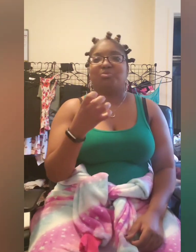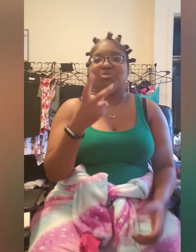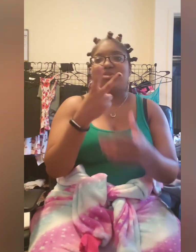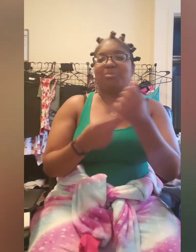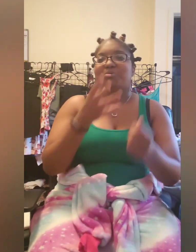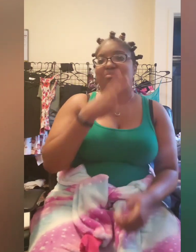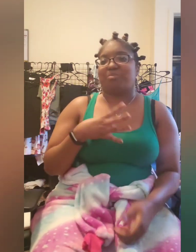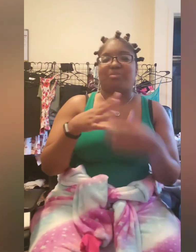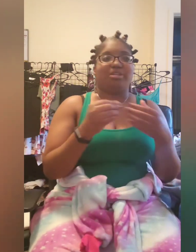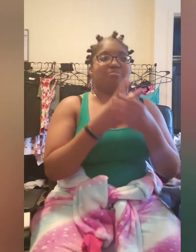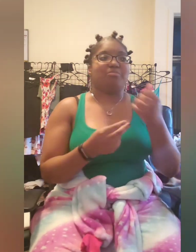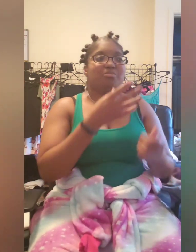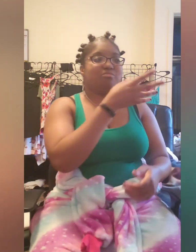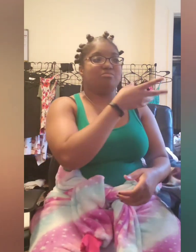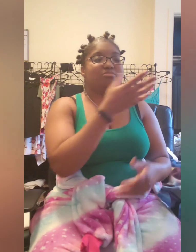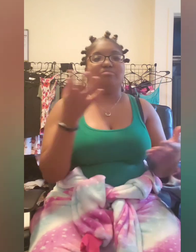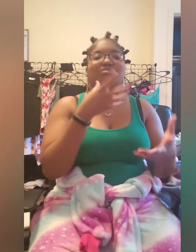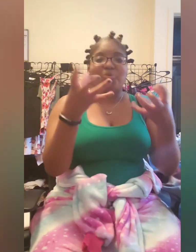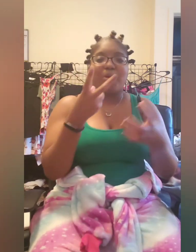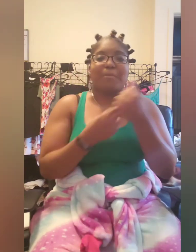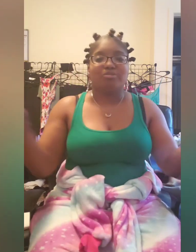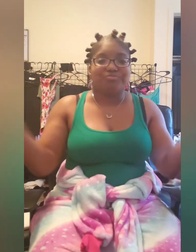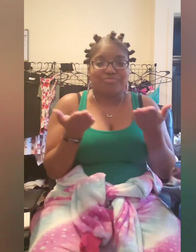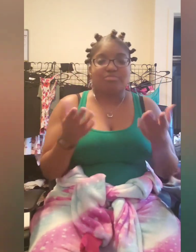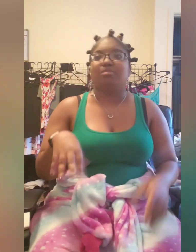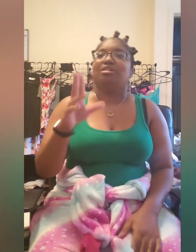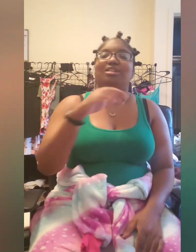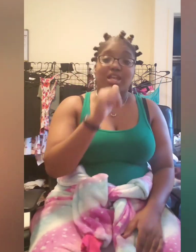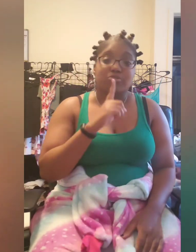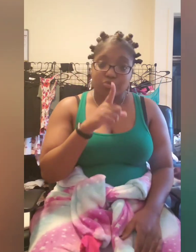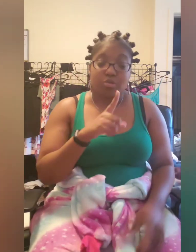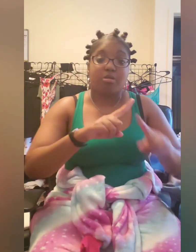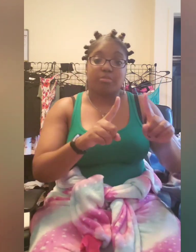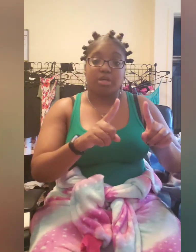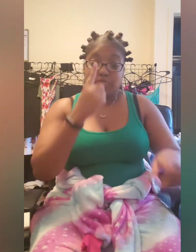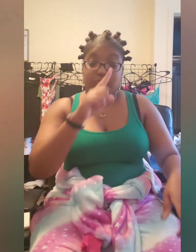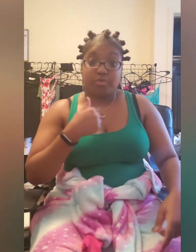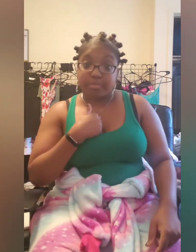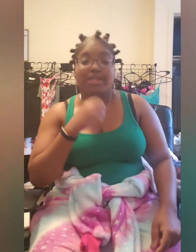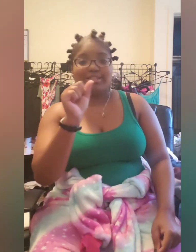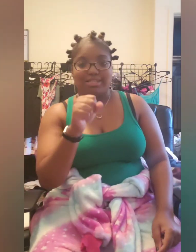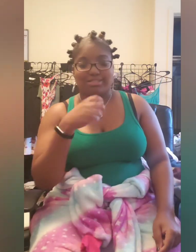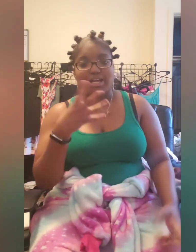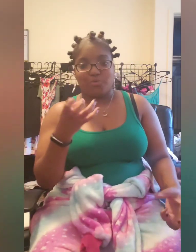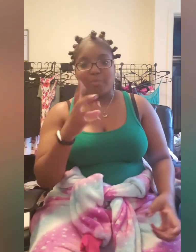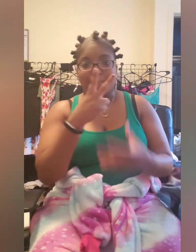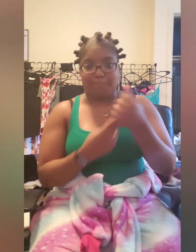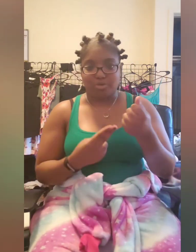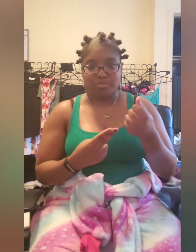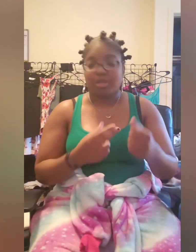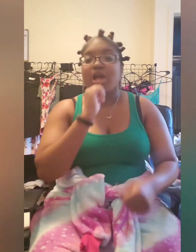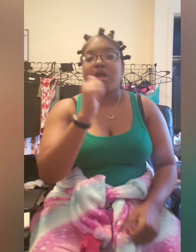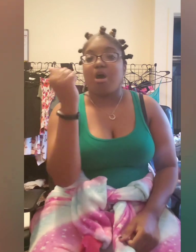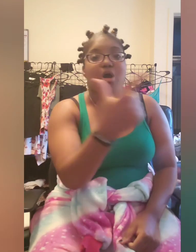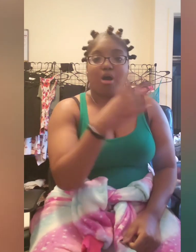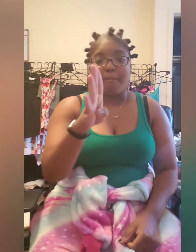bisexual women will somehow find a way to get dick from men. And I think it's stupid. First of all, the whole point of being bisexual means